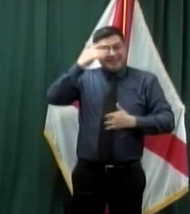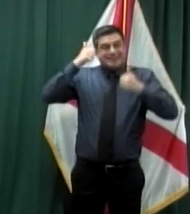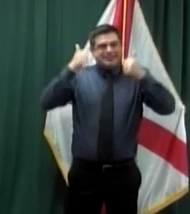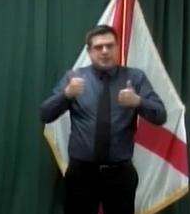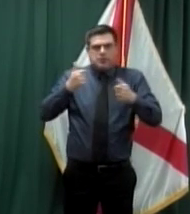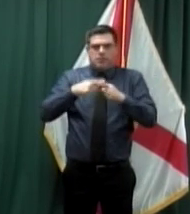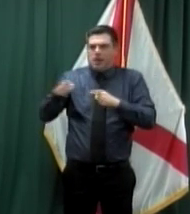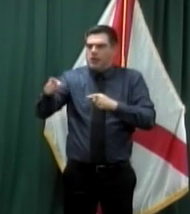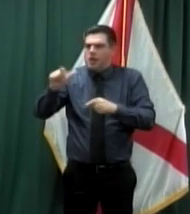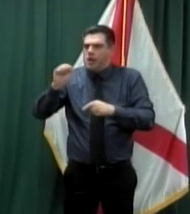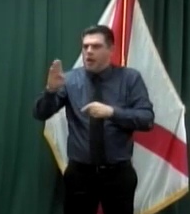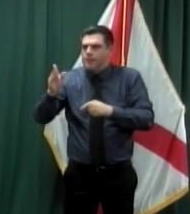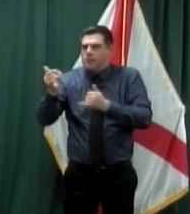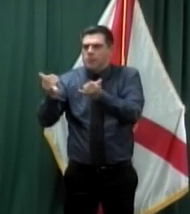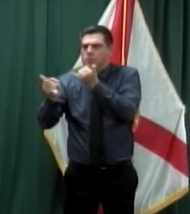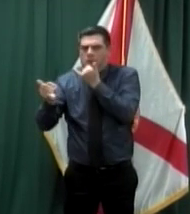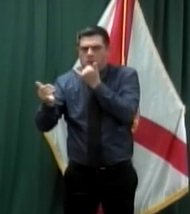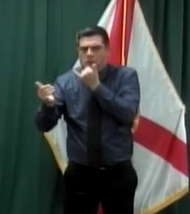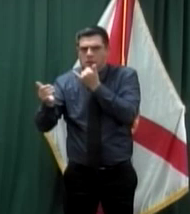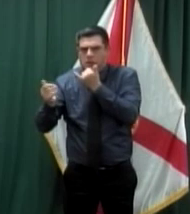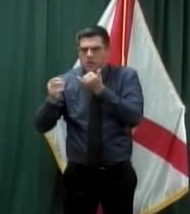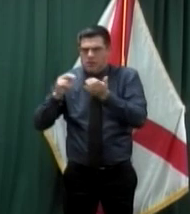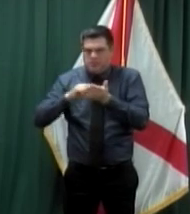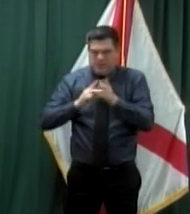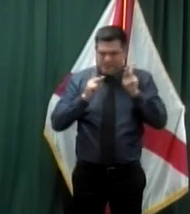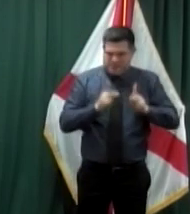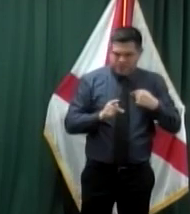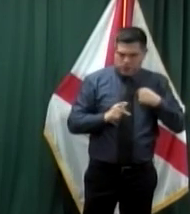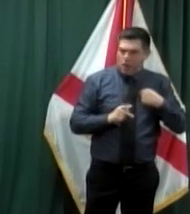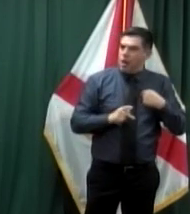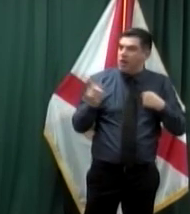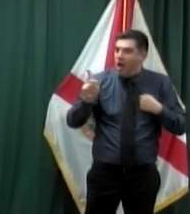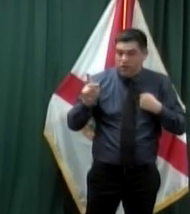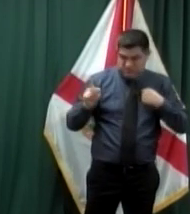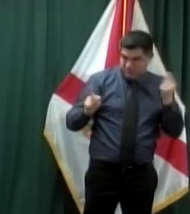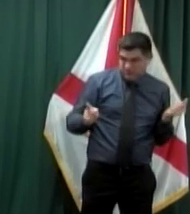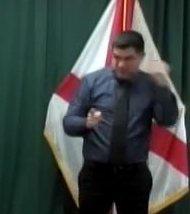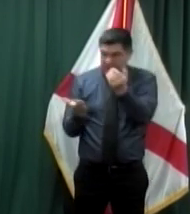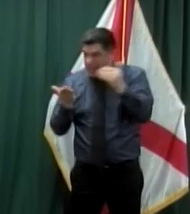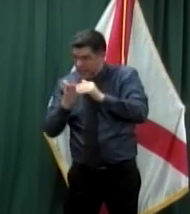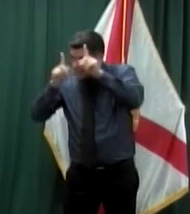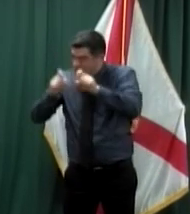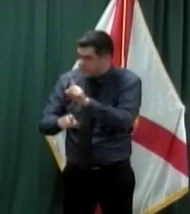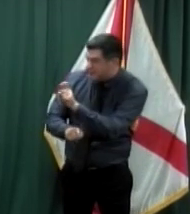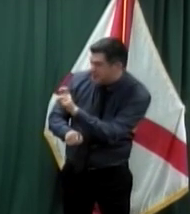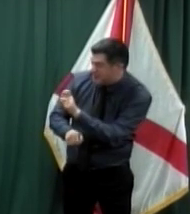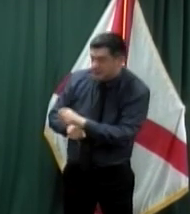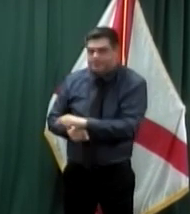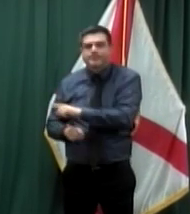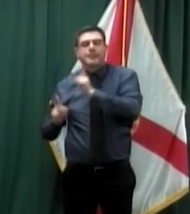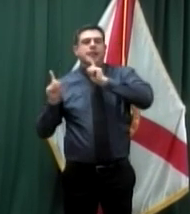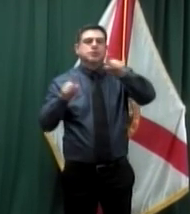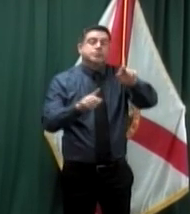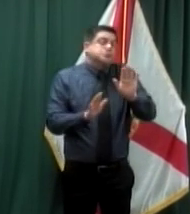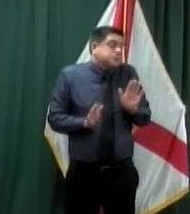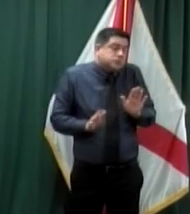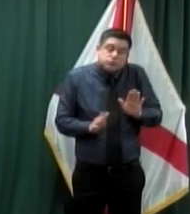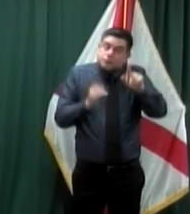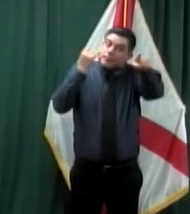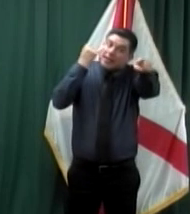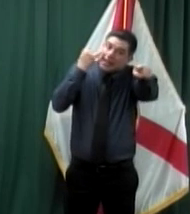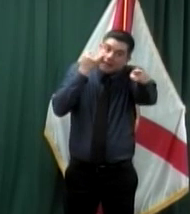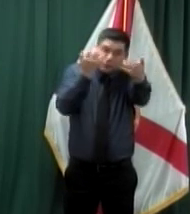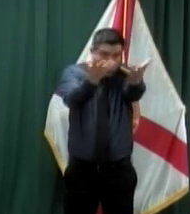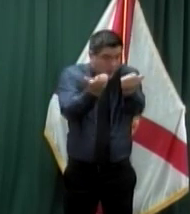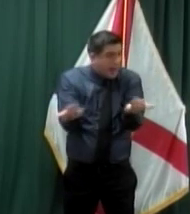what do you tell people to get them to go get tested again, I guess? Just what we're telling you today. If you would like to get tested, we have those